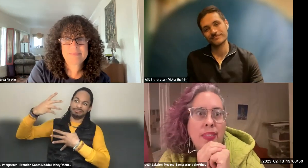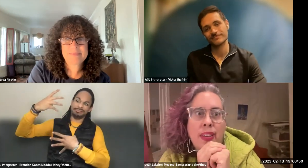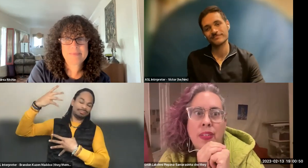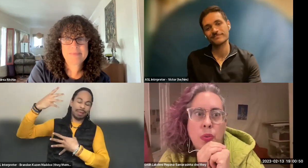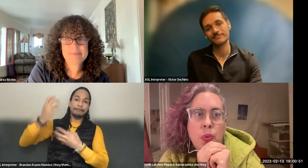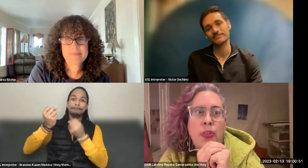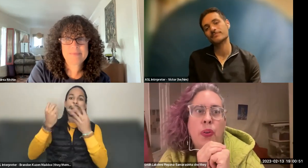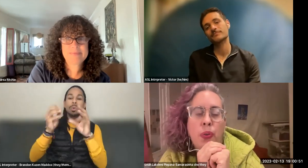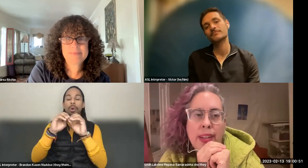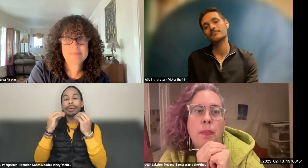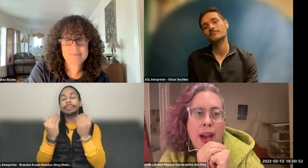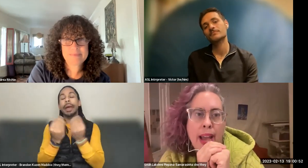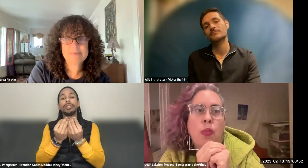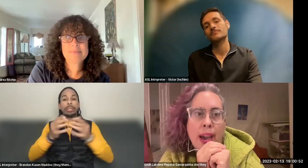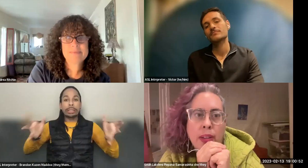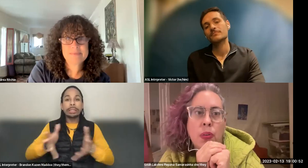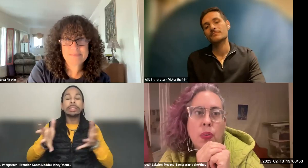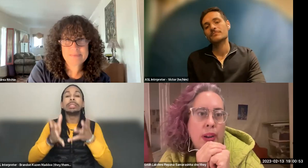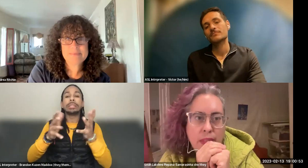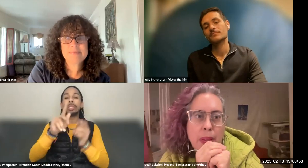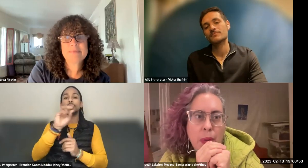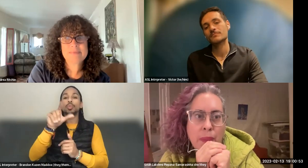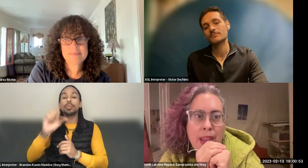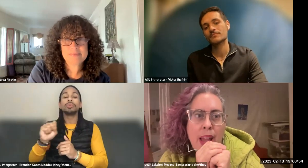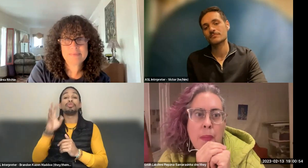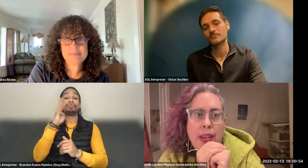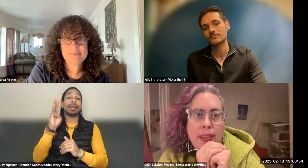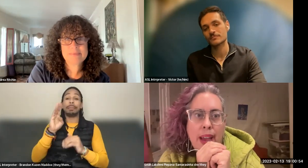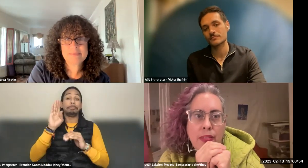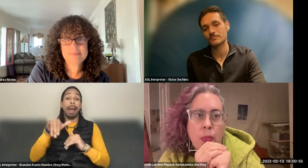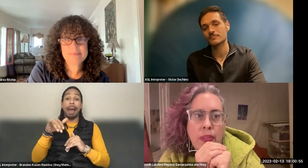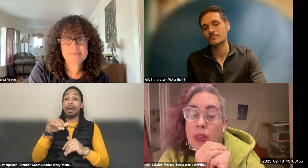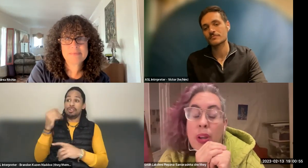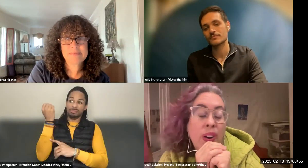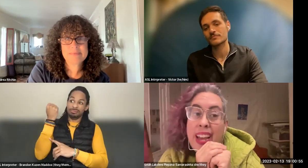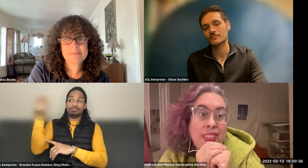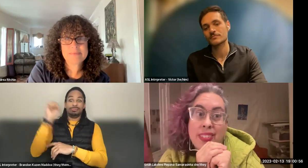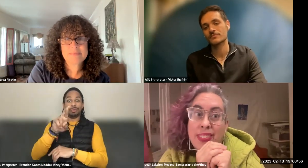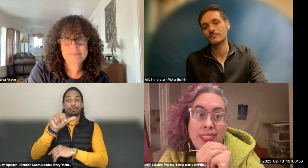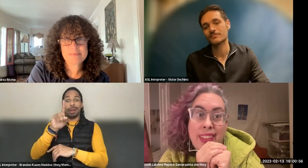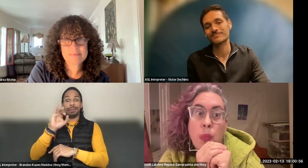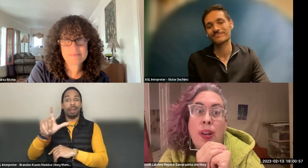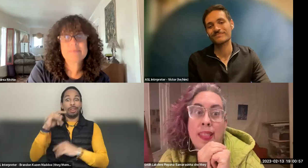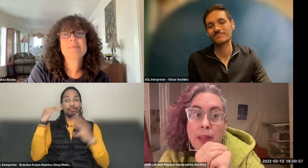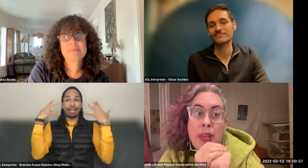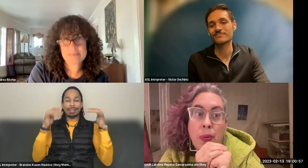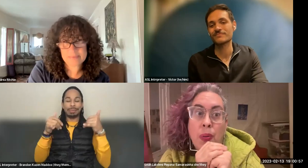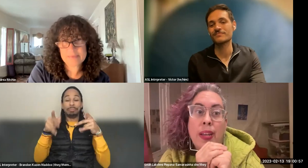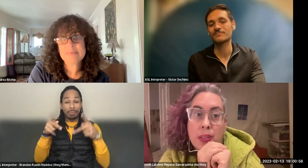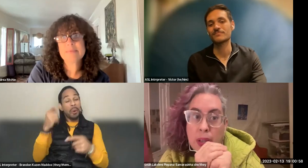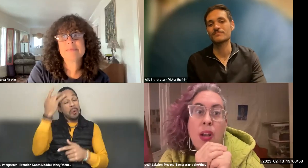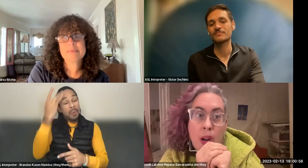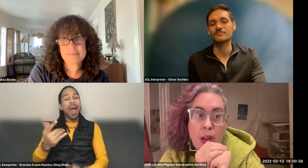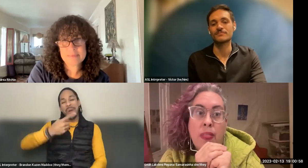organizing initiatives and tools that are created by radical, crazy people. Because I just want to say that we already have the solutions. And what a lot of